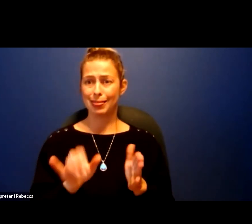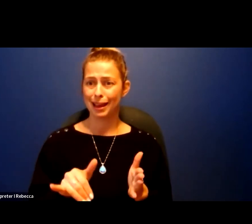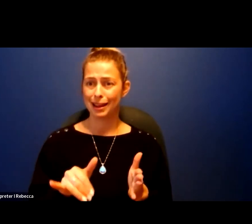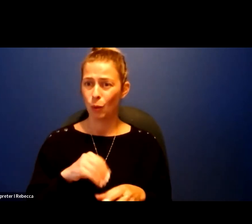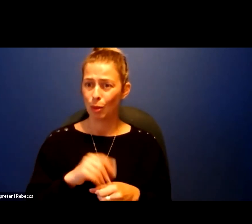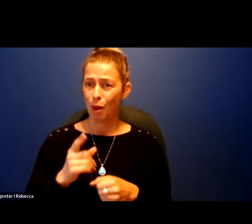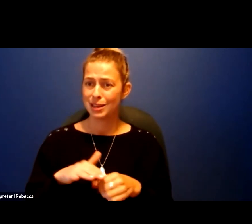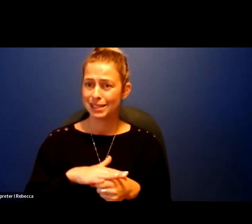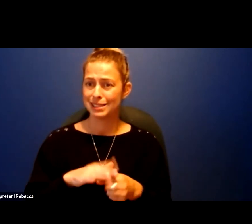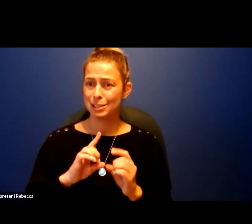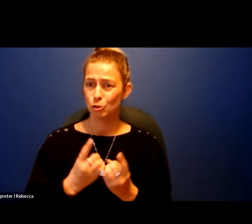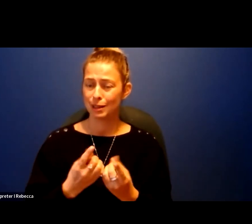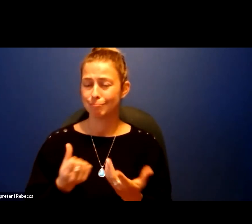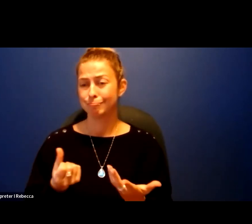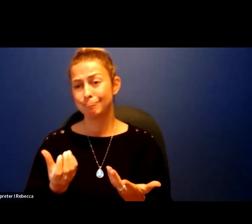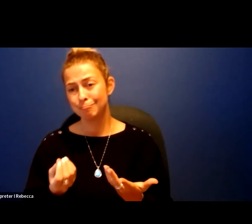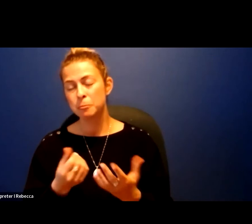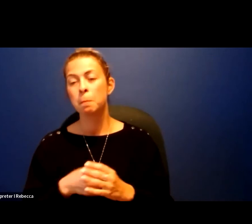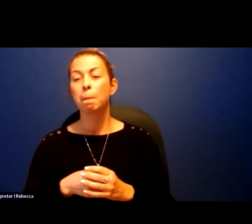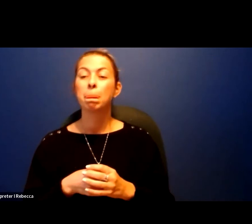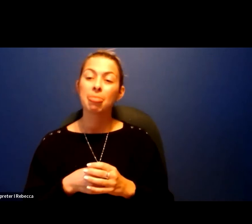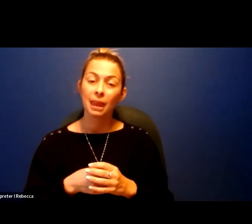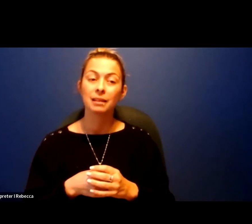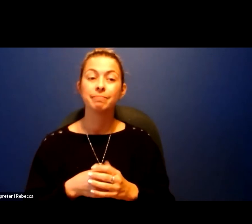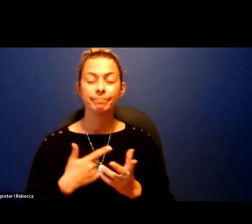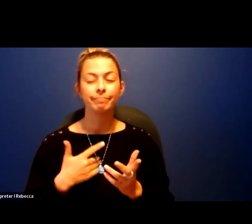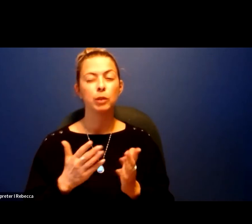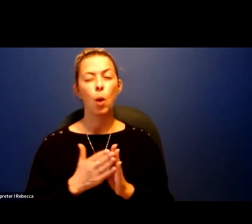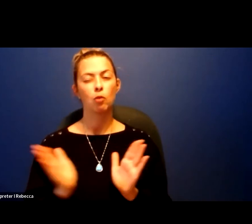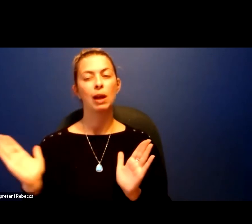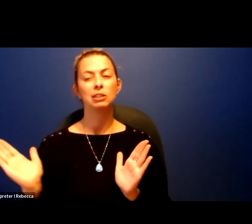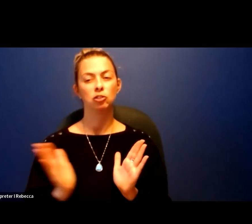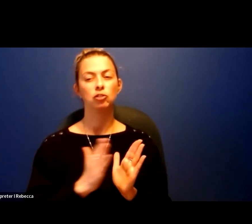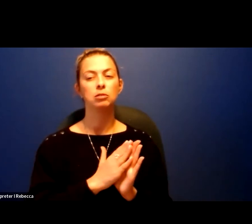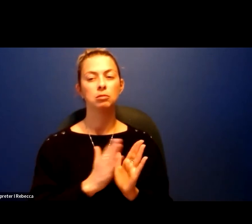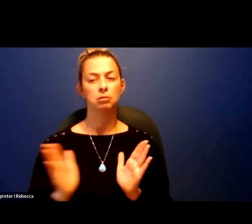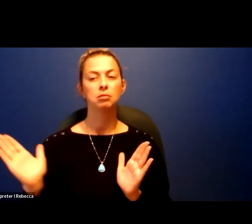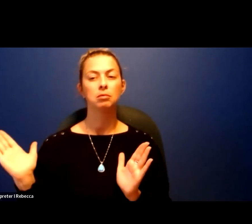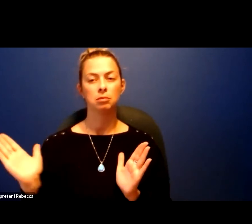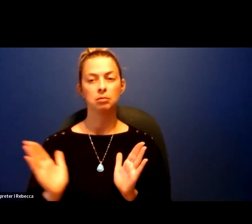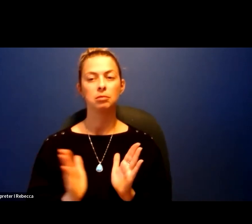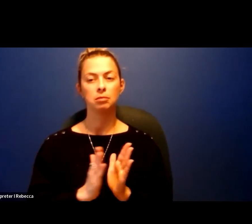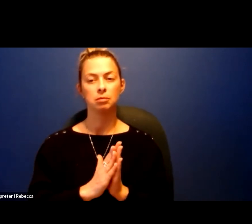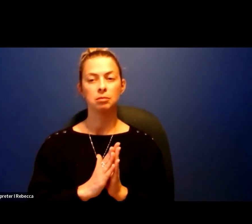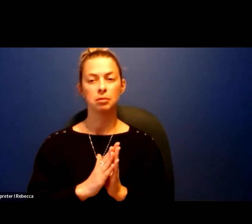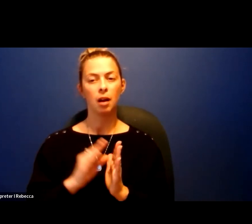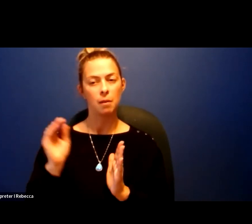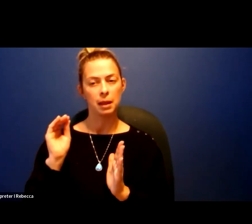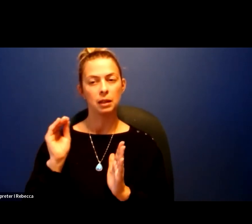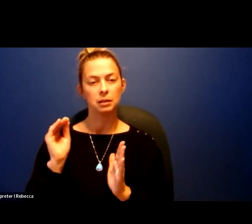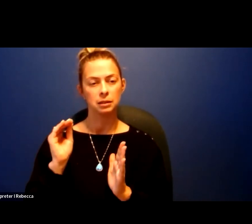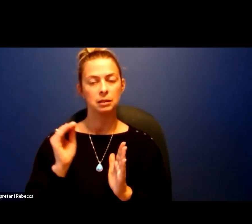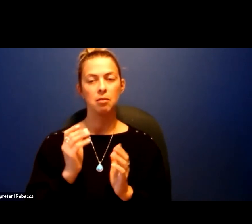city? So to answer the question, there's a wide range of, there's a wide range